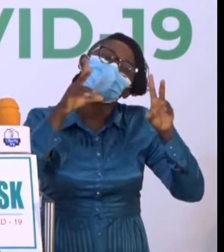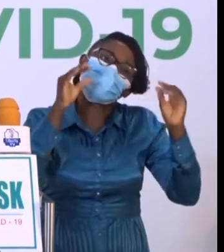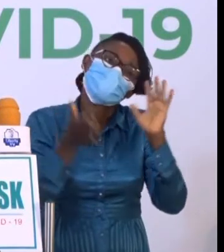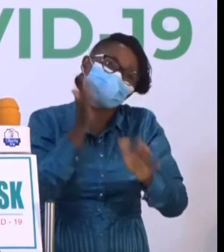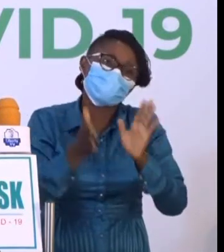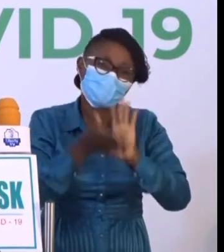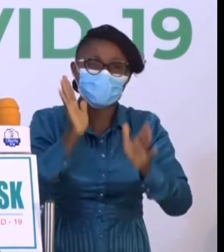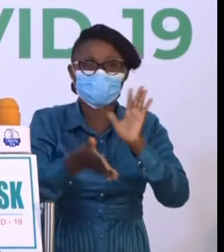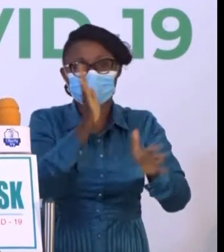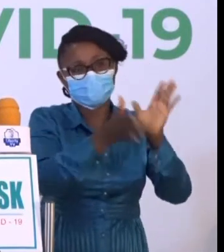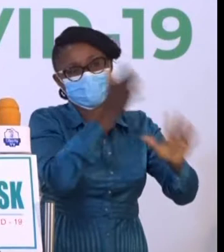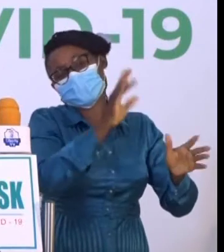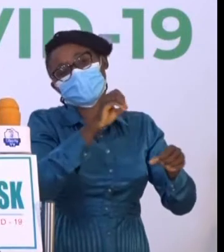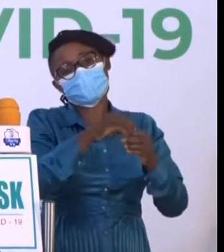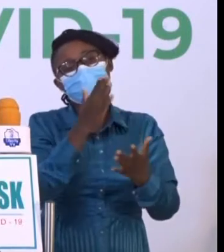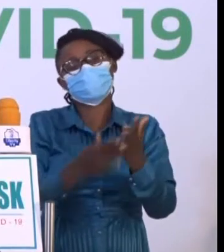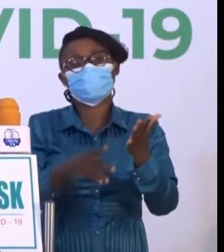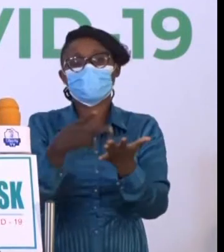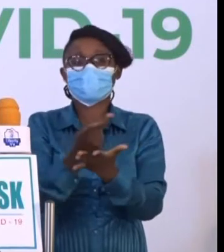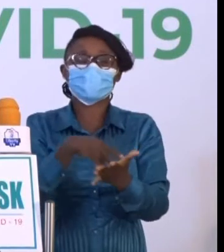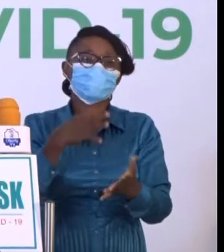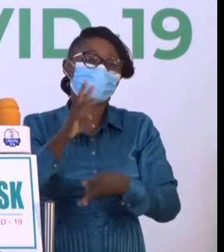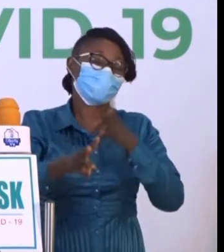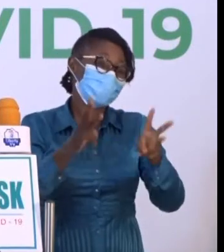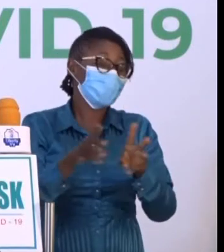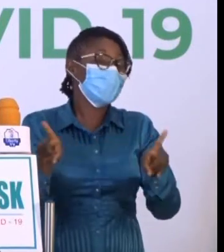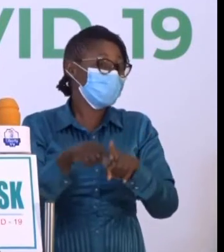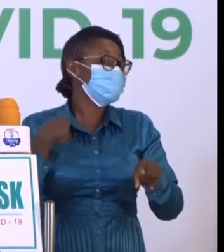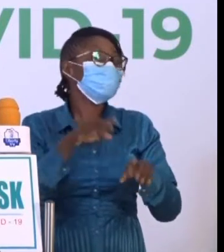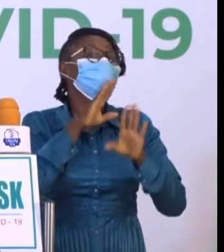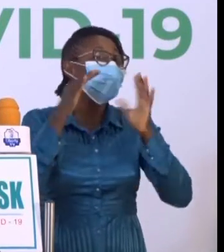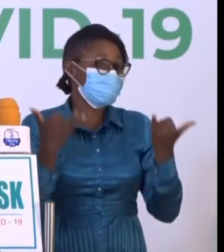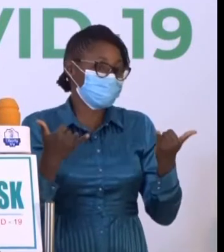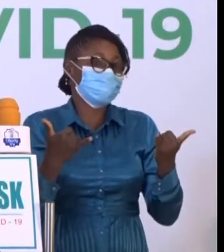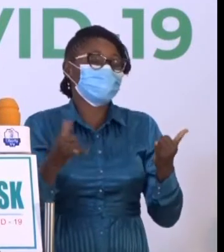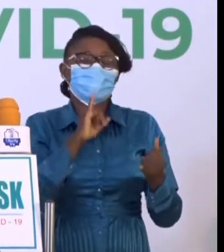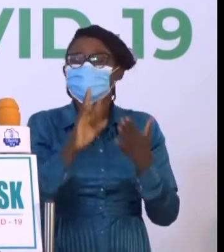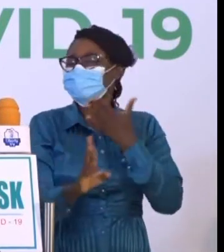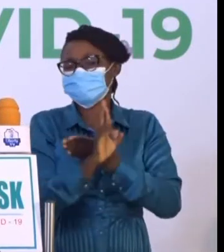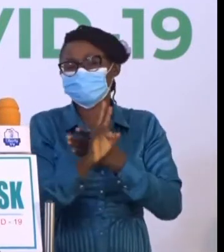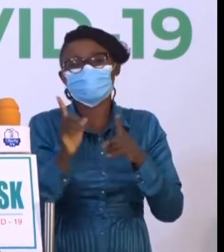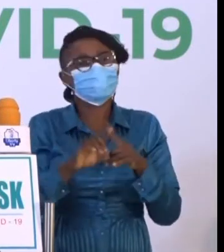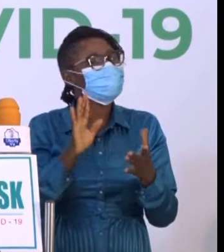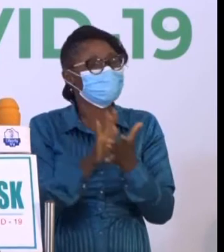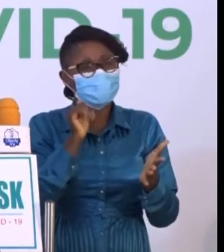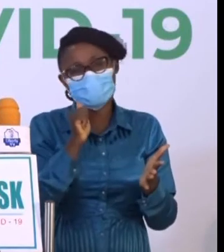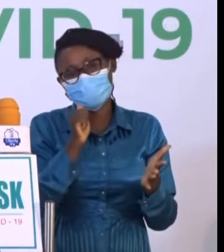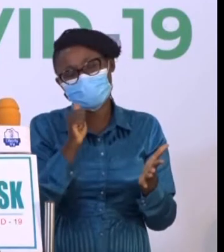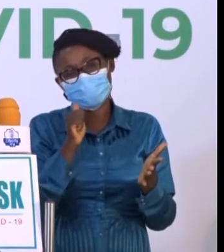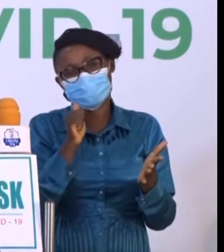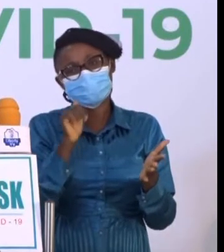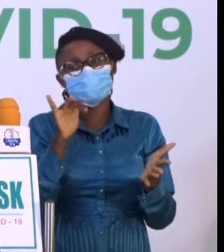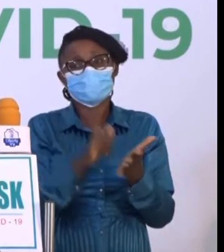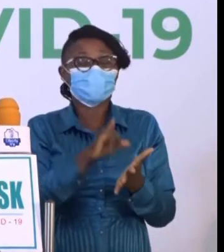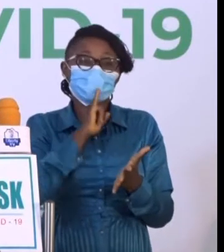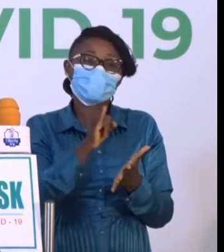widely in some parts of the world as we speak. It is risky to believe